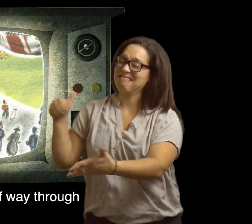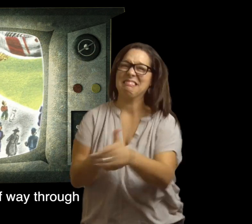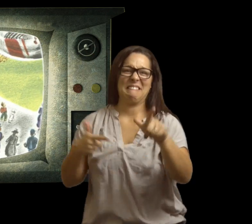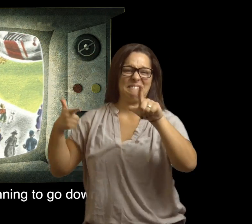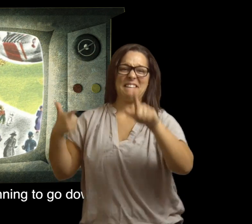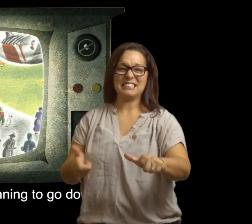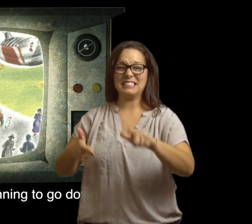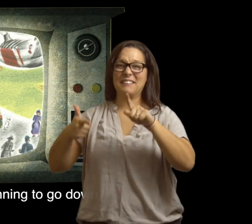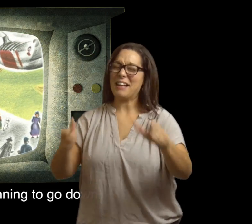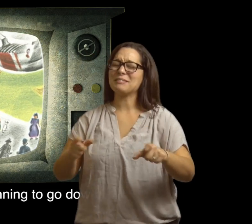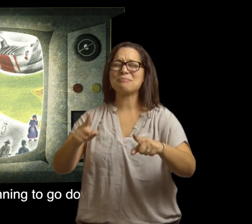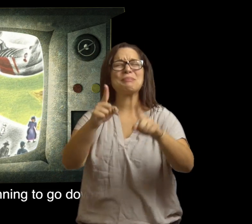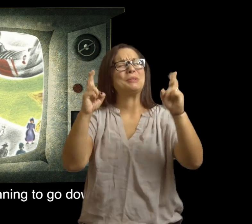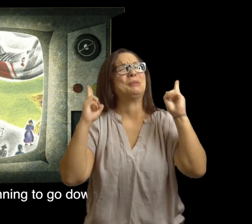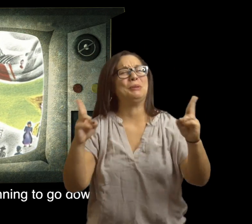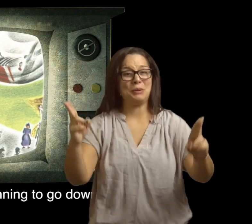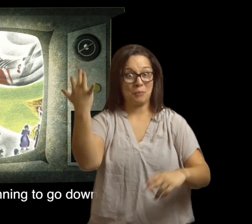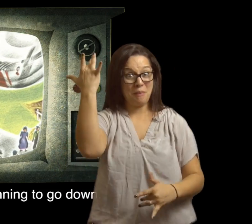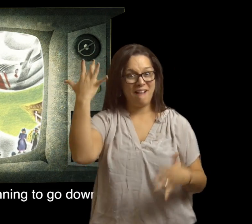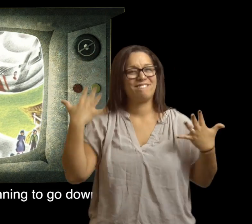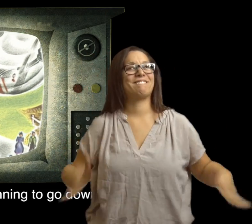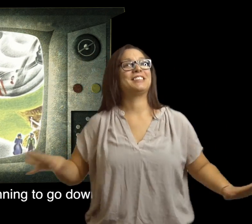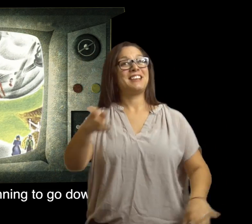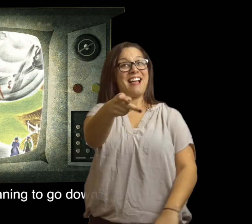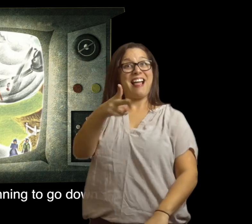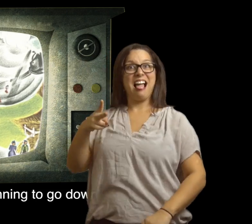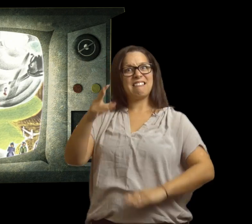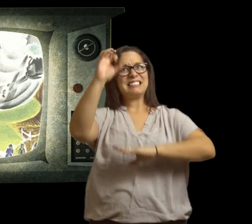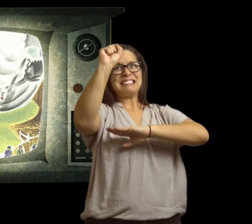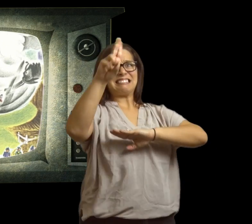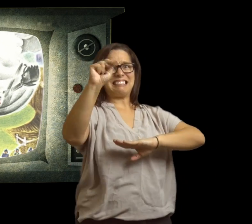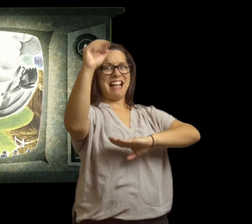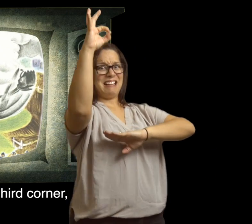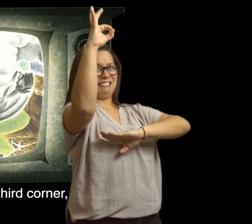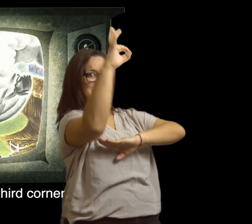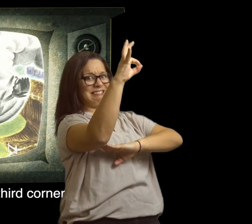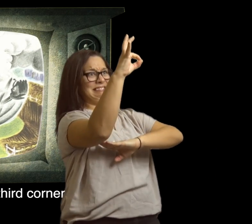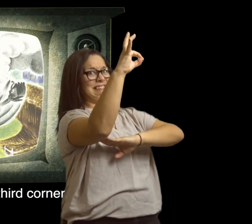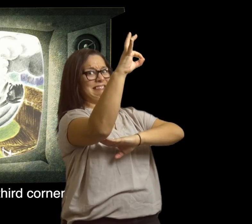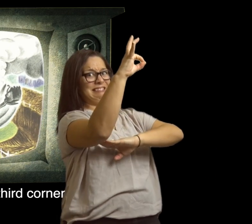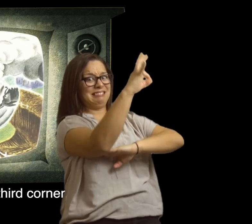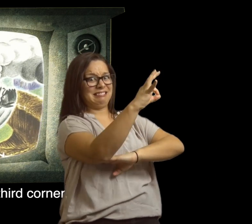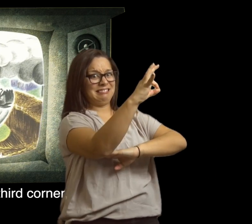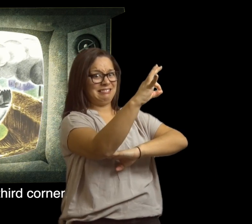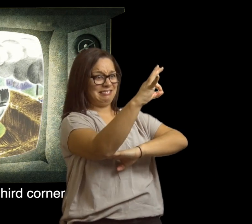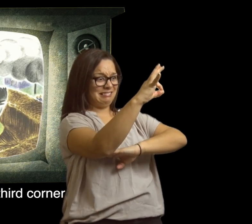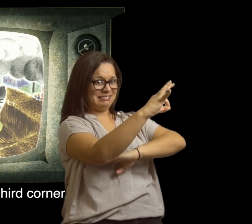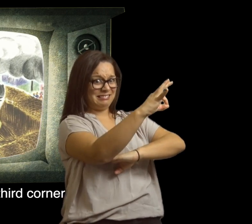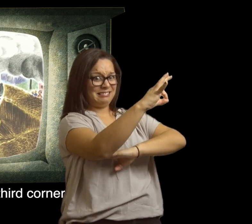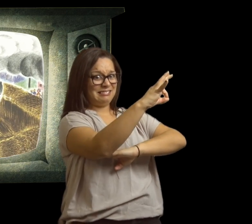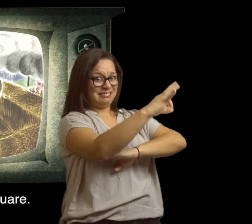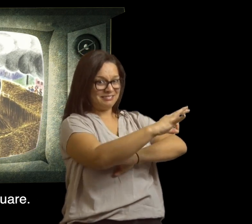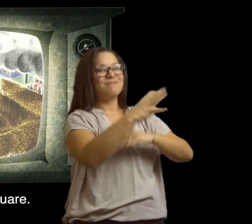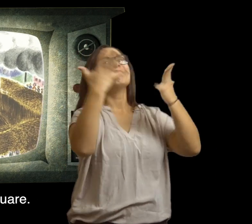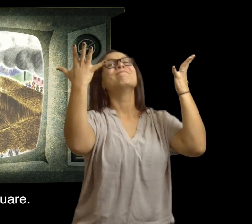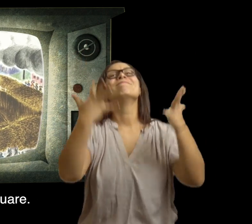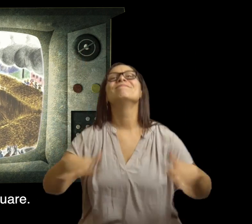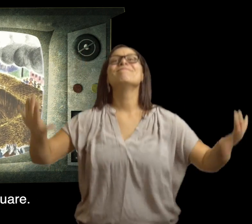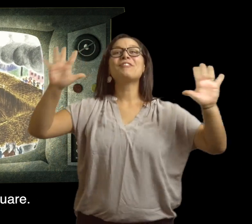through and the sun was beginning to go down. They finished the third corner, neat and